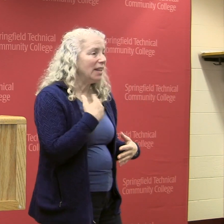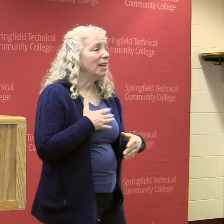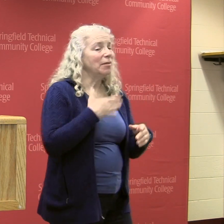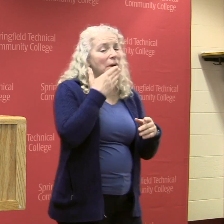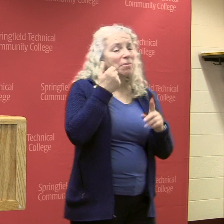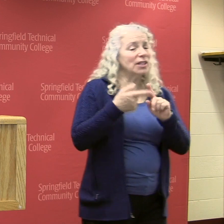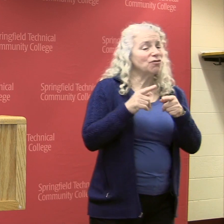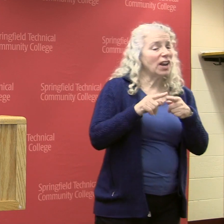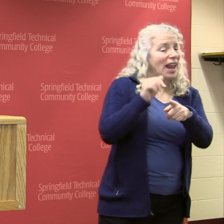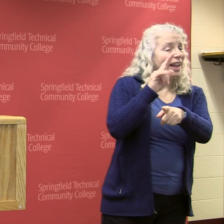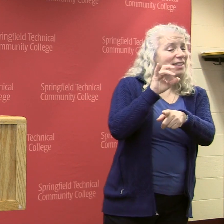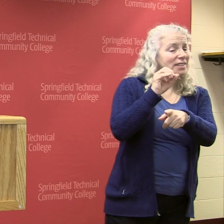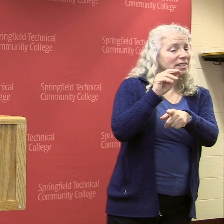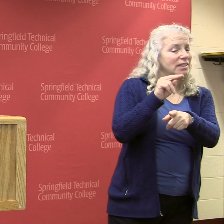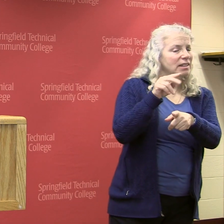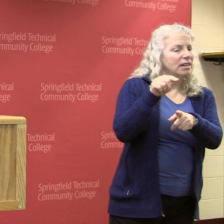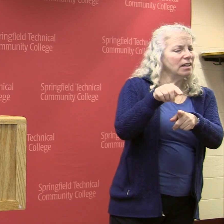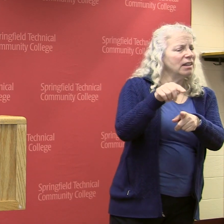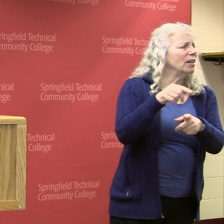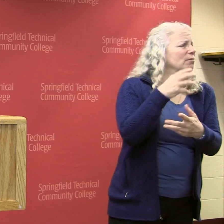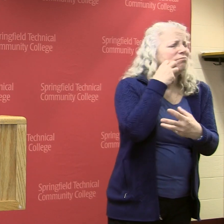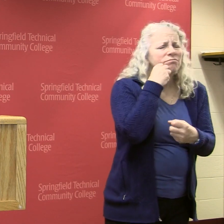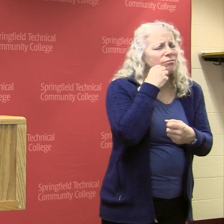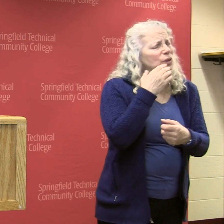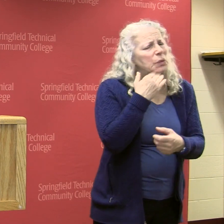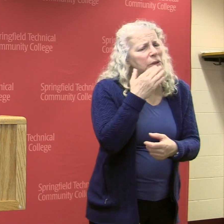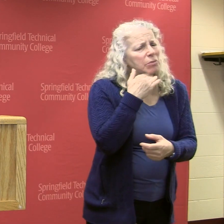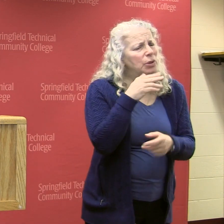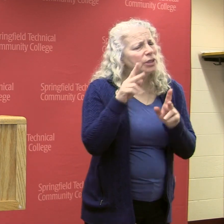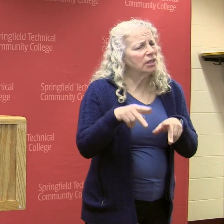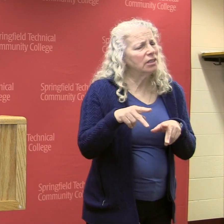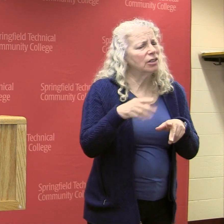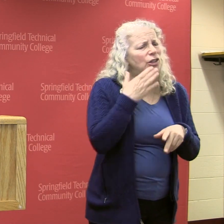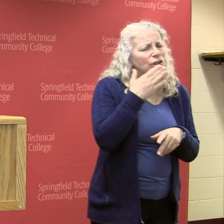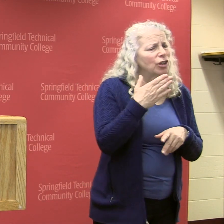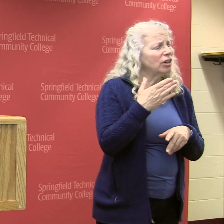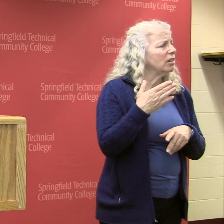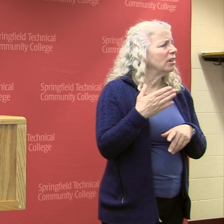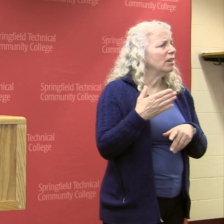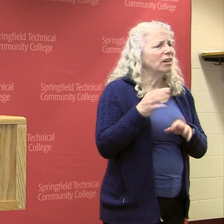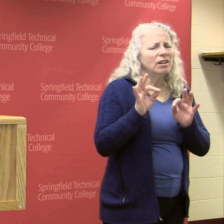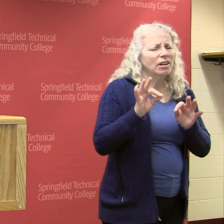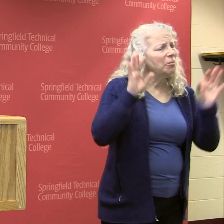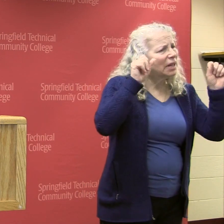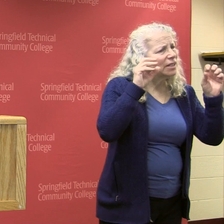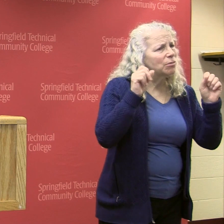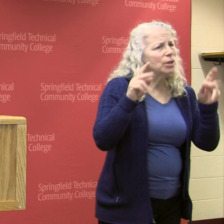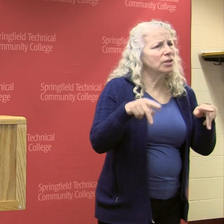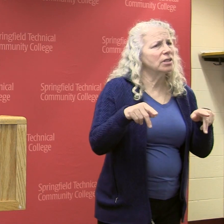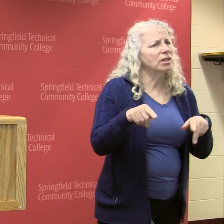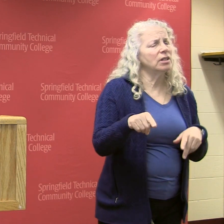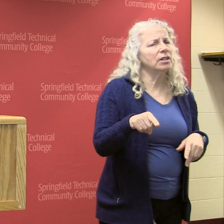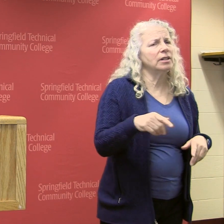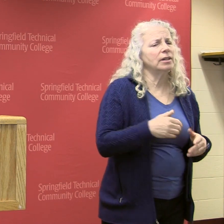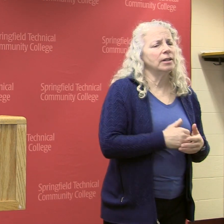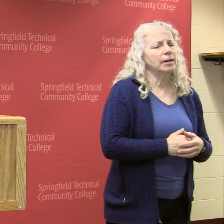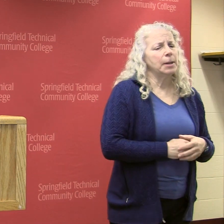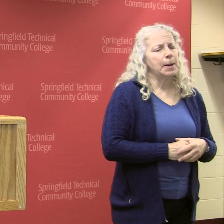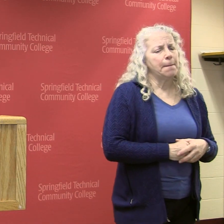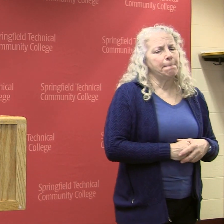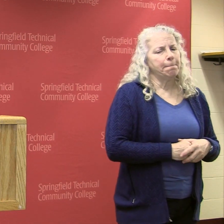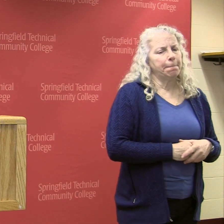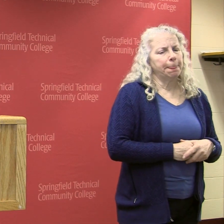friend there. Her name was Allison. She was a very lovable person, good roommate, and she was an amazing person.